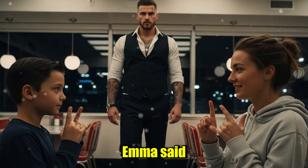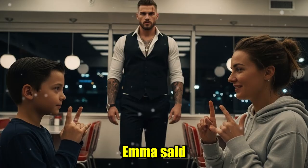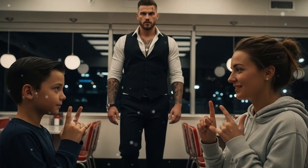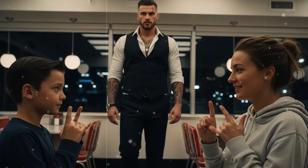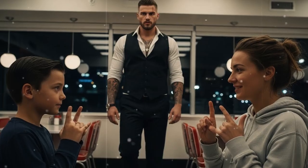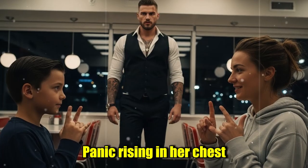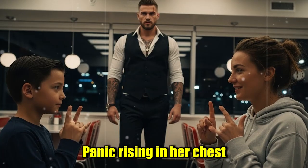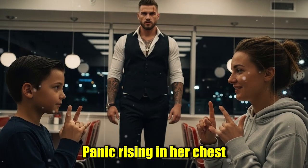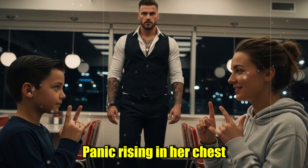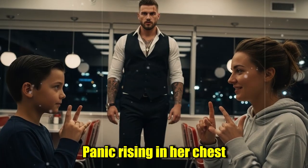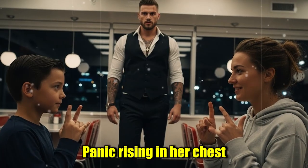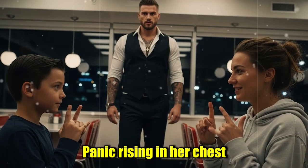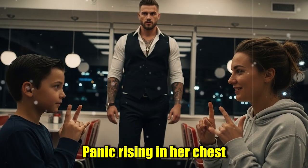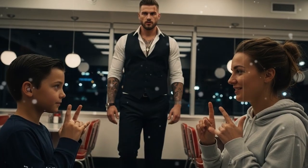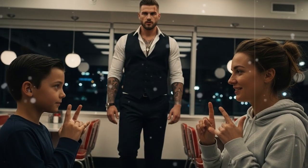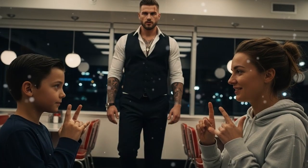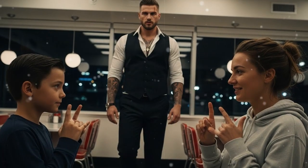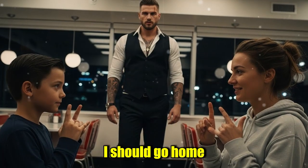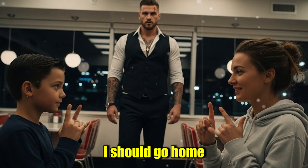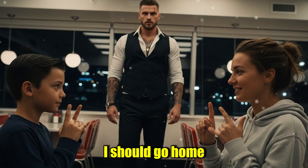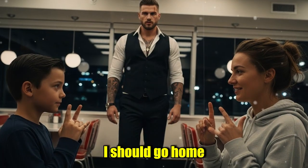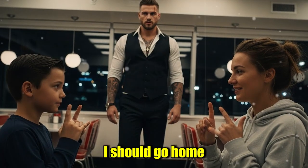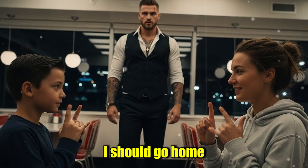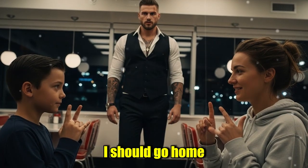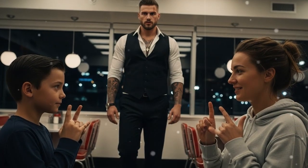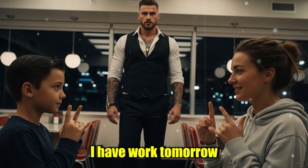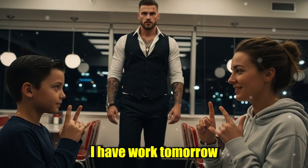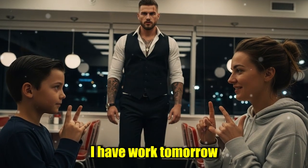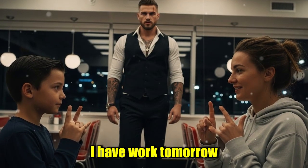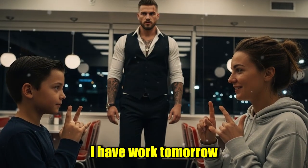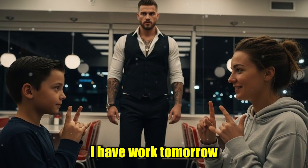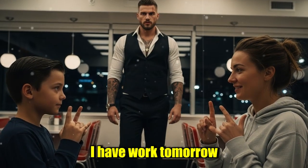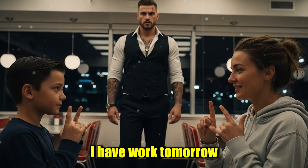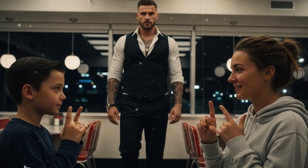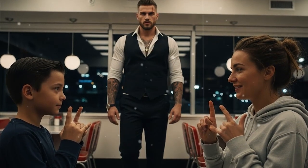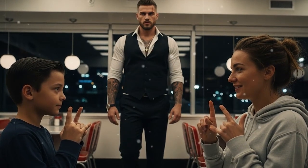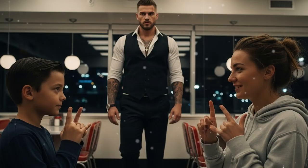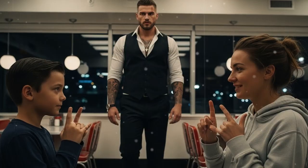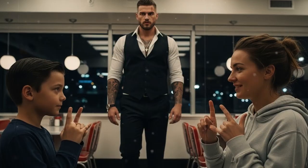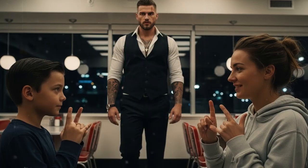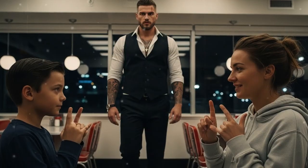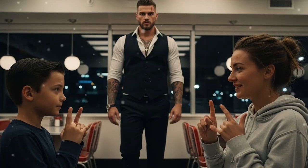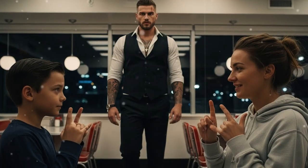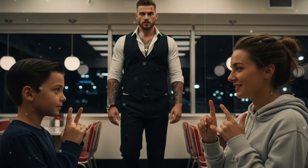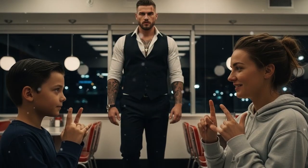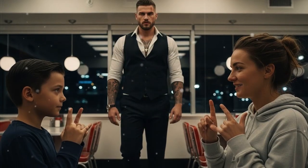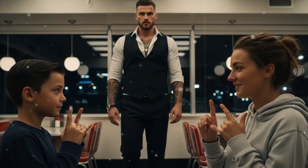said, panic rising in her chest. I should go home. I have work tomorrow, and… No.